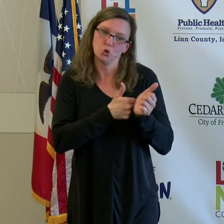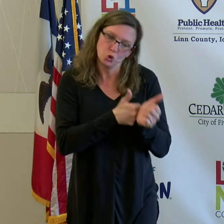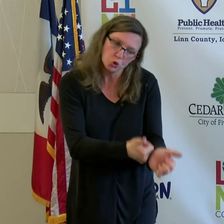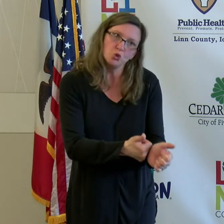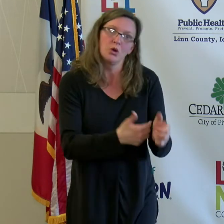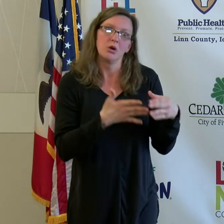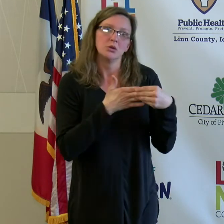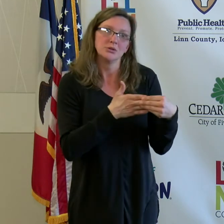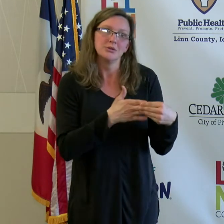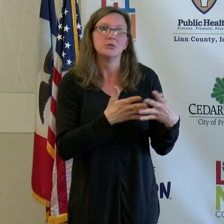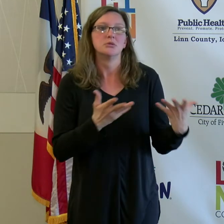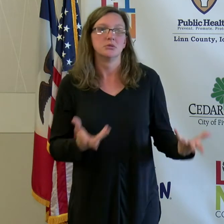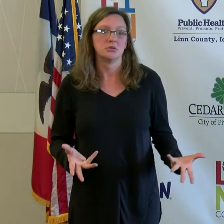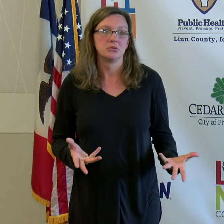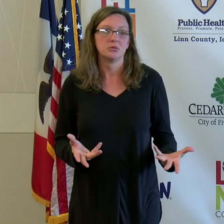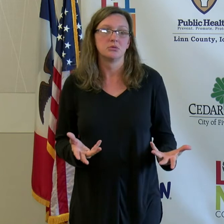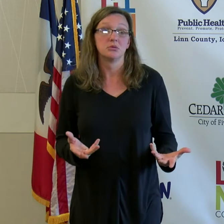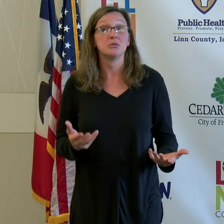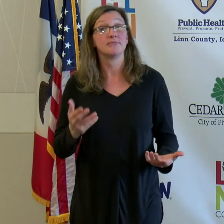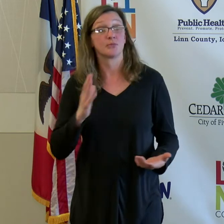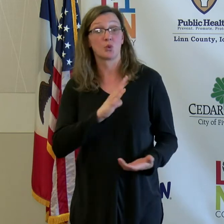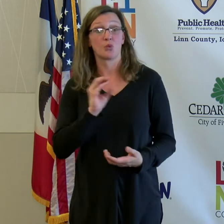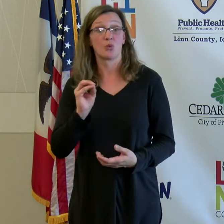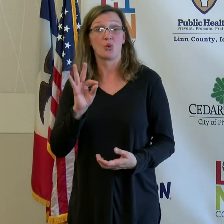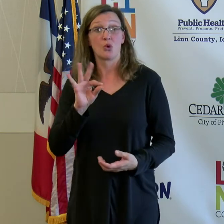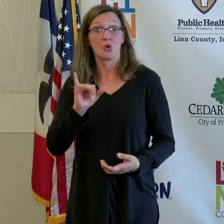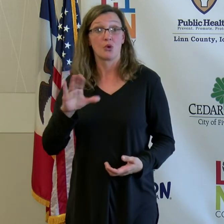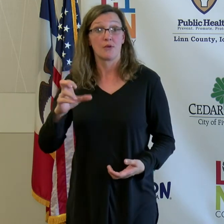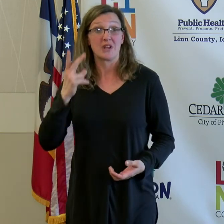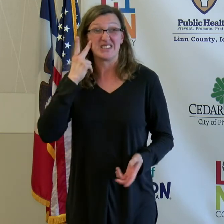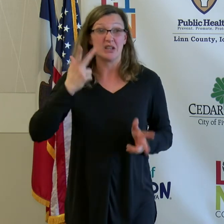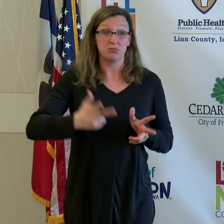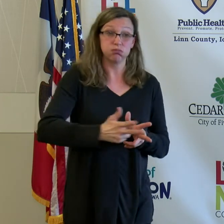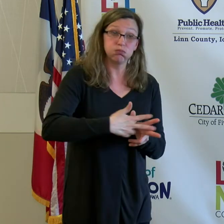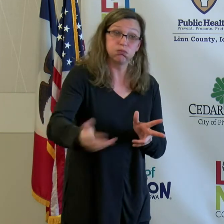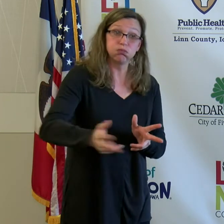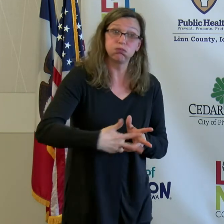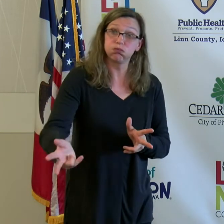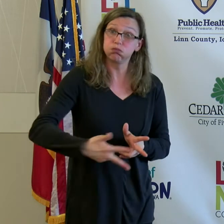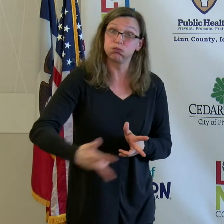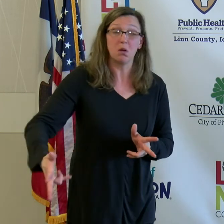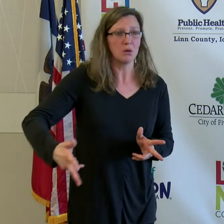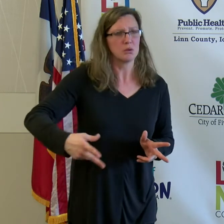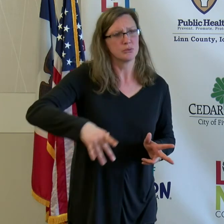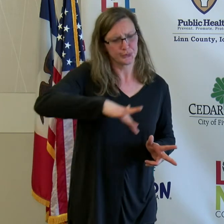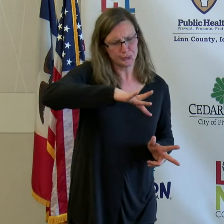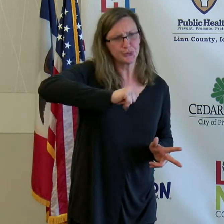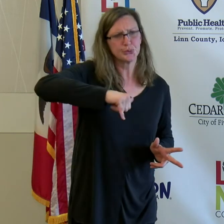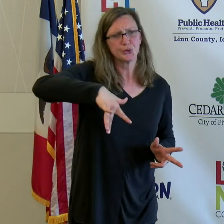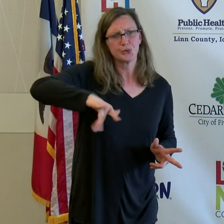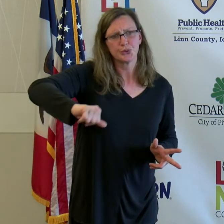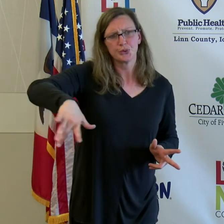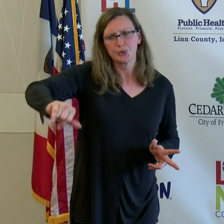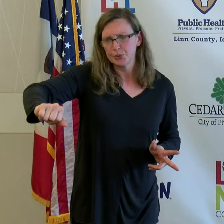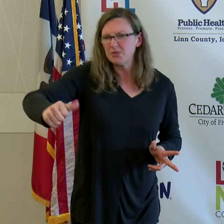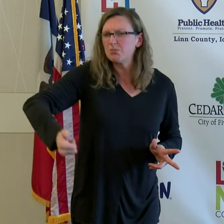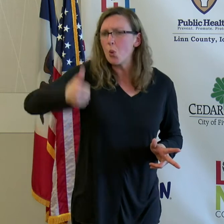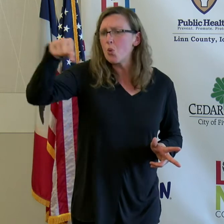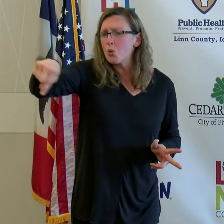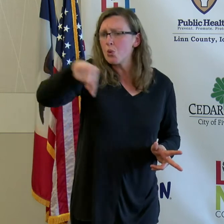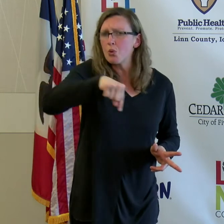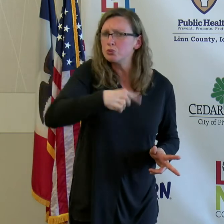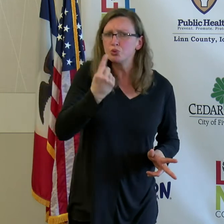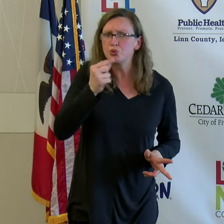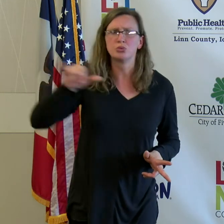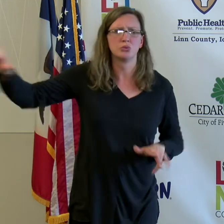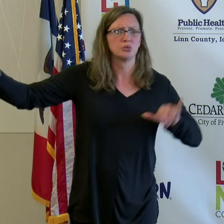At my office, at the law firm, fewer and fewer people are there during the day. They're working from home, and when they're there, they're practicing social distancing.